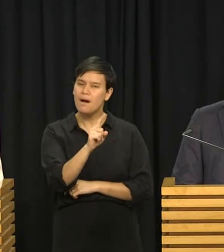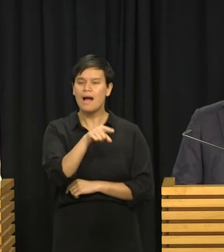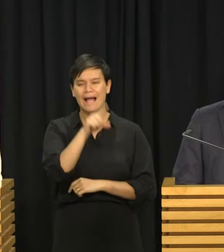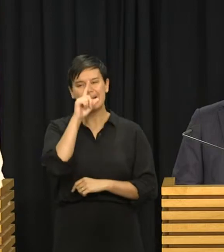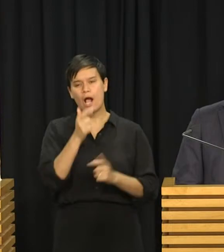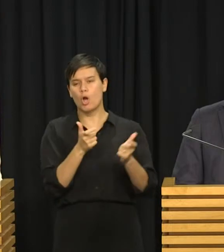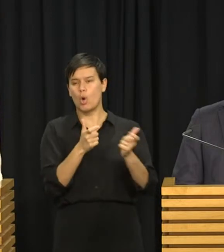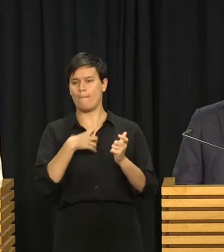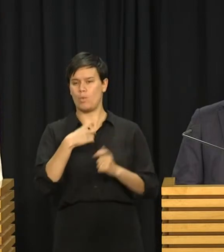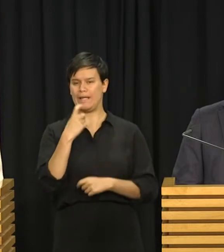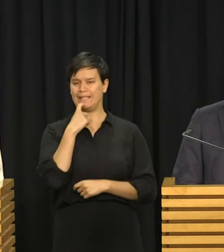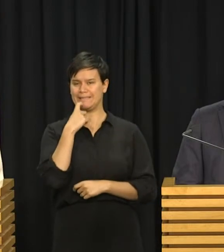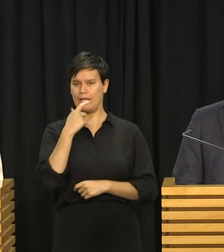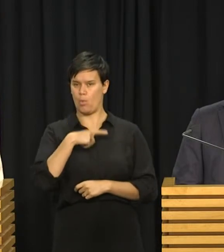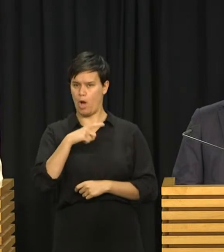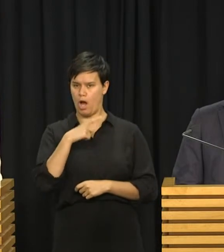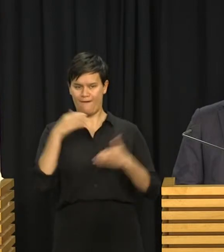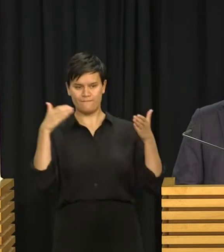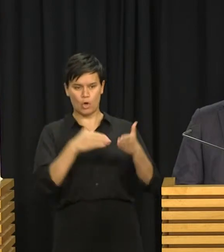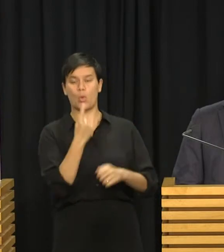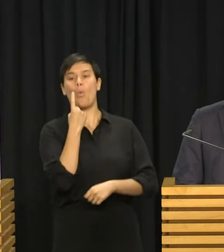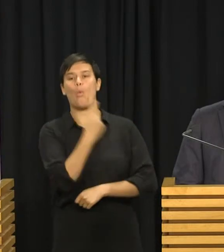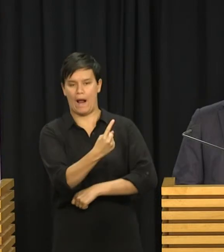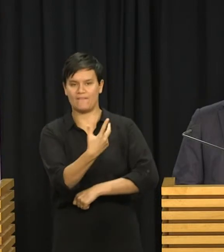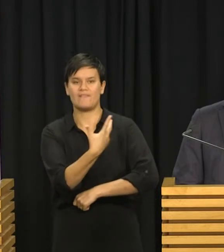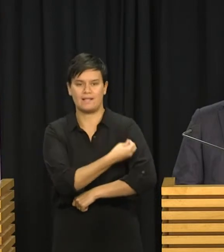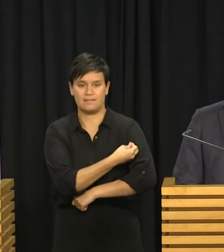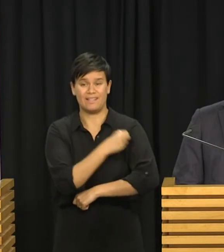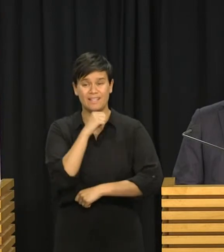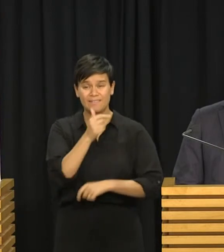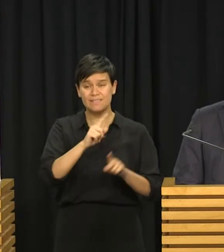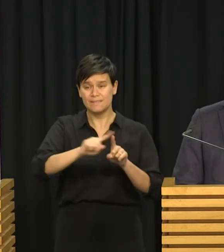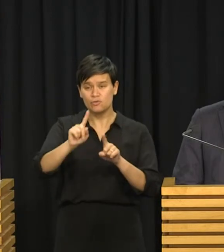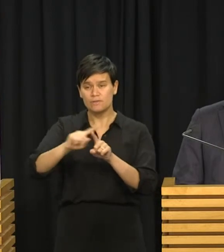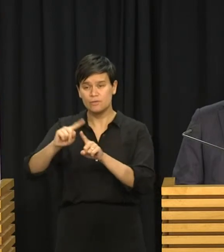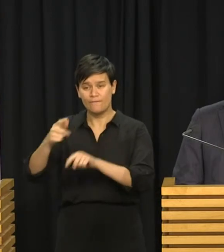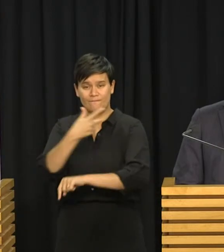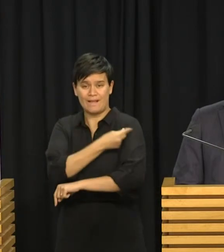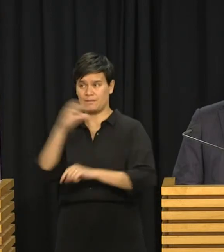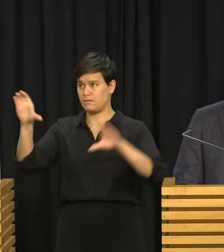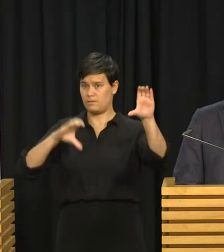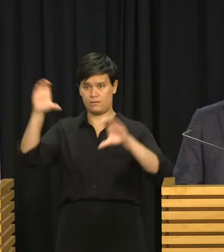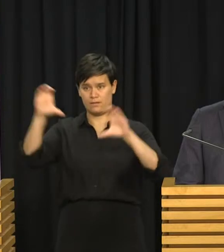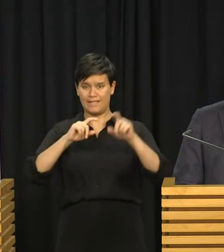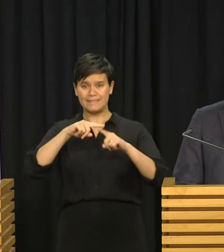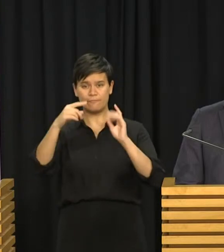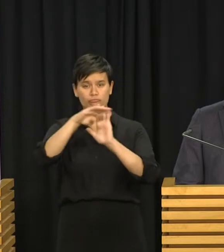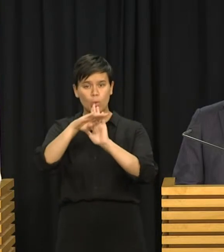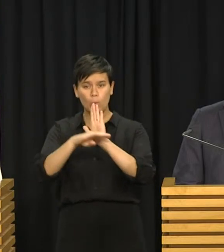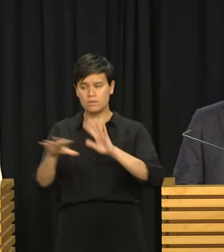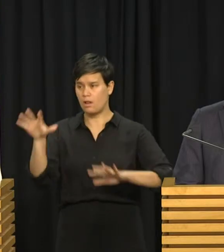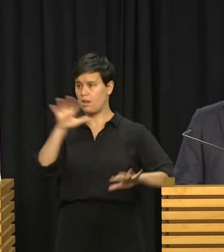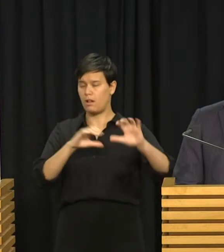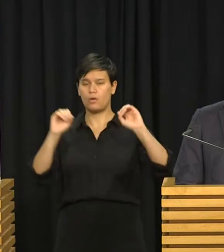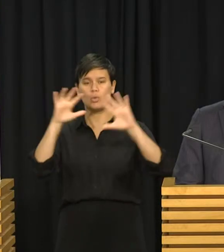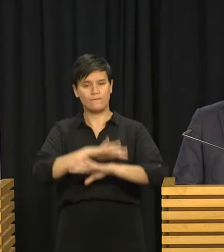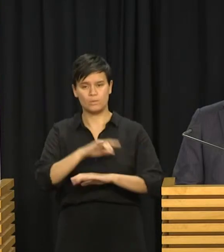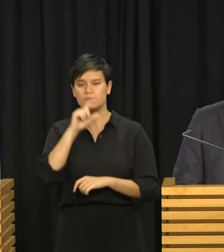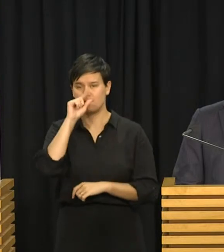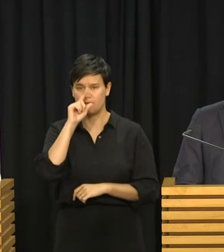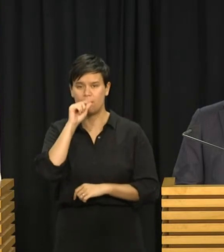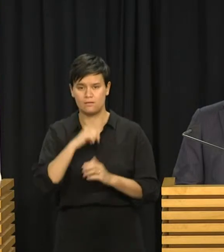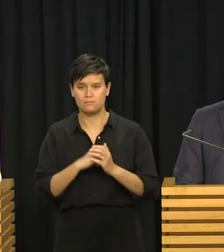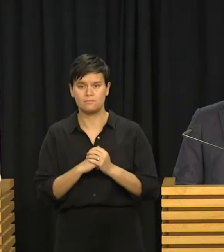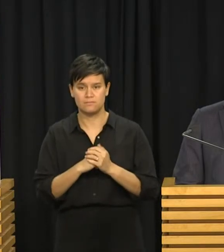vaccine rather than multiple vaccines with multiple protocols. It will simplify, in some respects, our vaccine